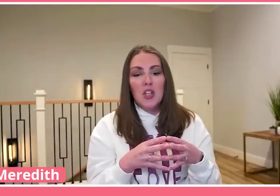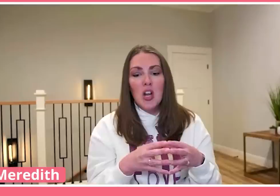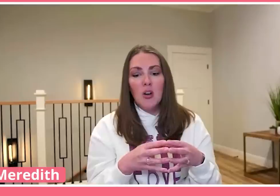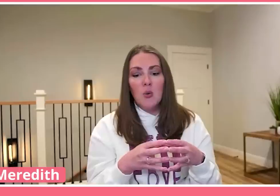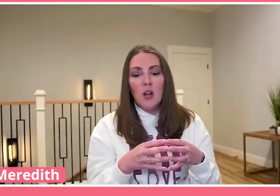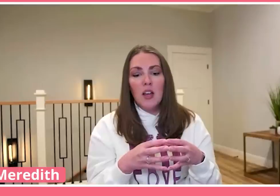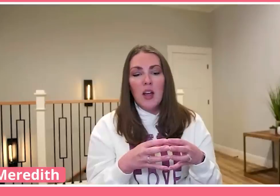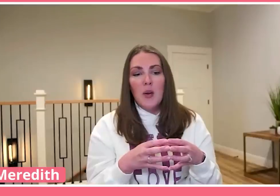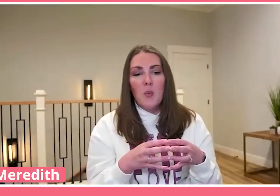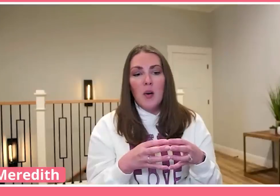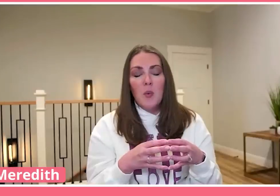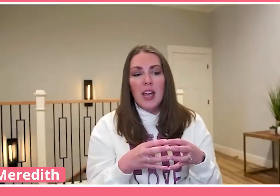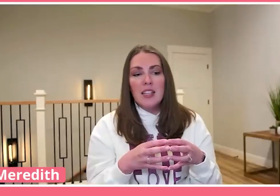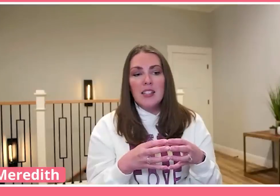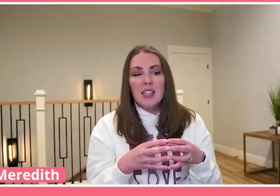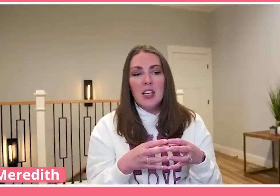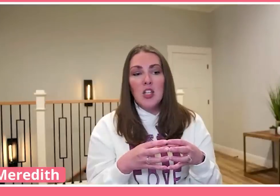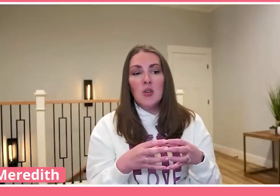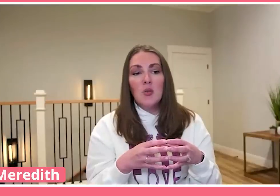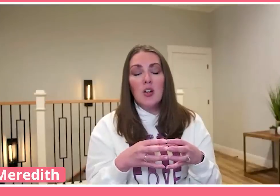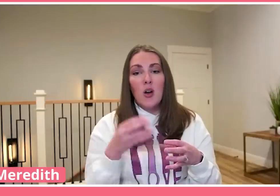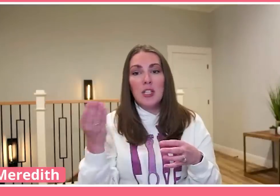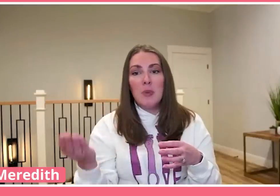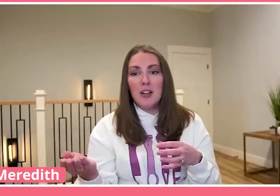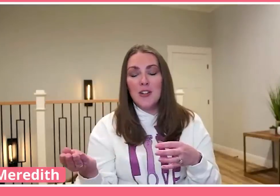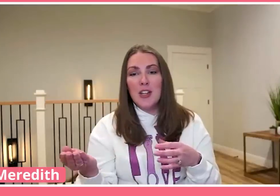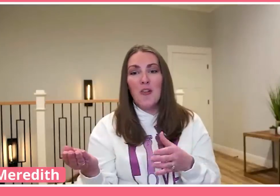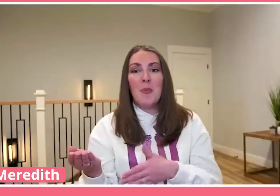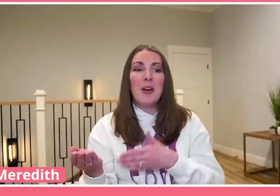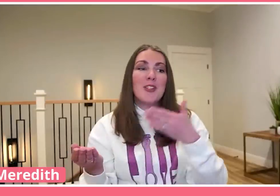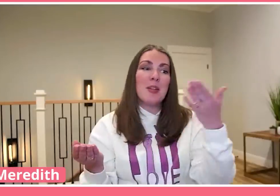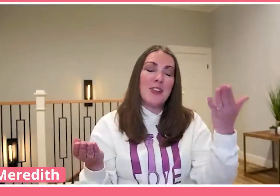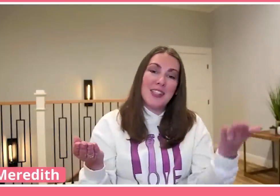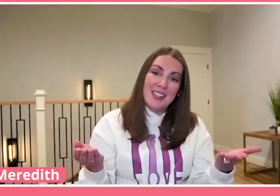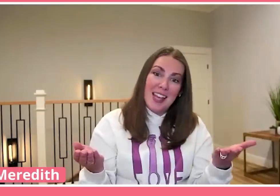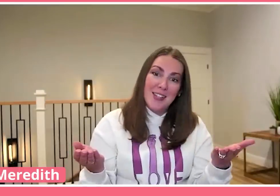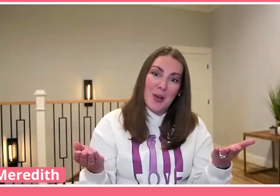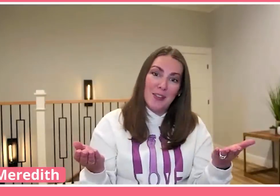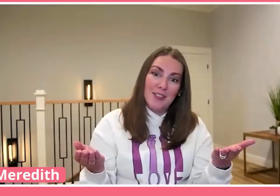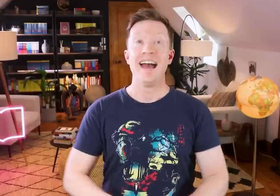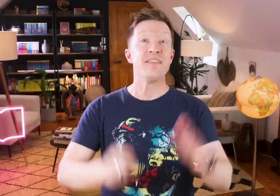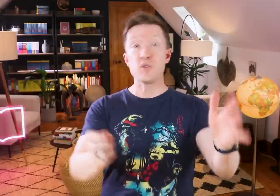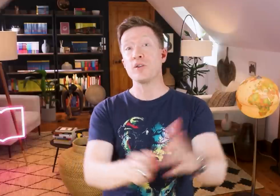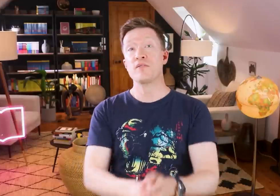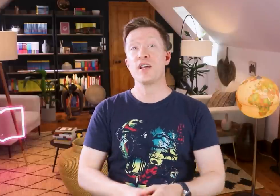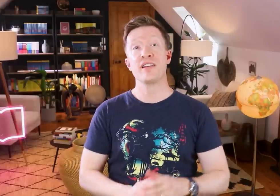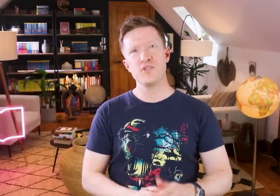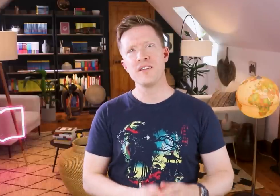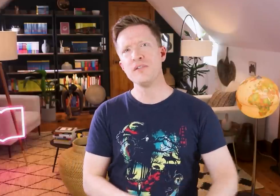know in what ways can you not only better yourself, but better somebody else's day as well. And if you enjoyed this video, then you should definitely